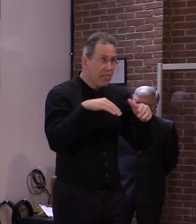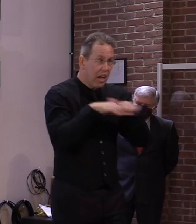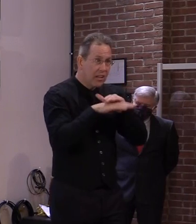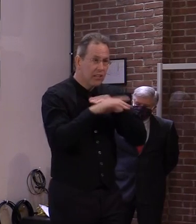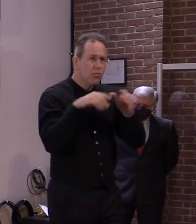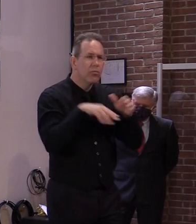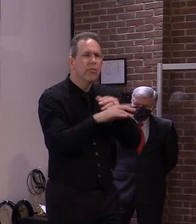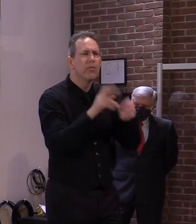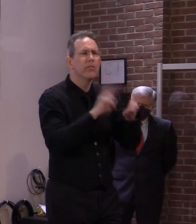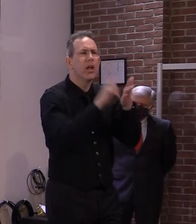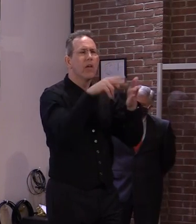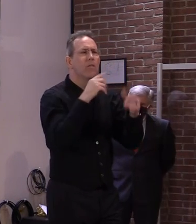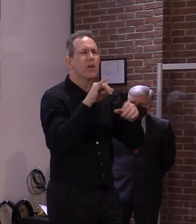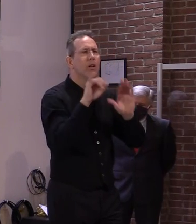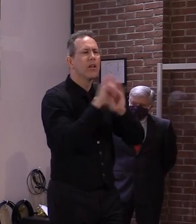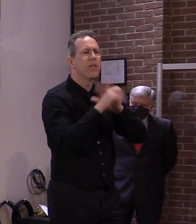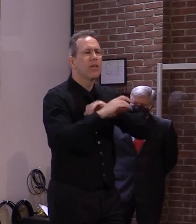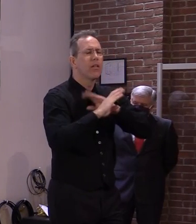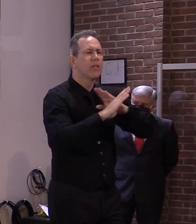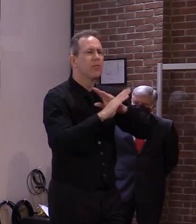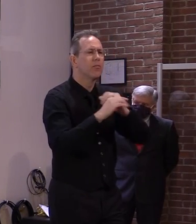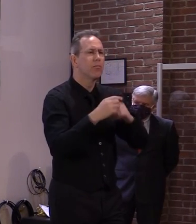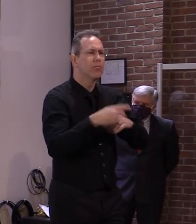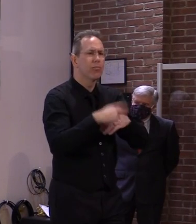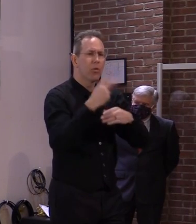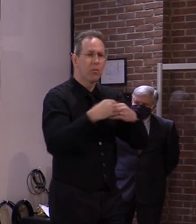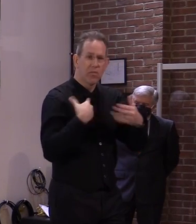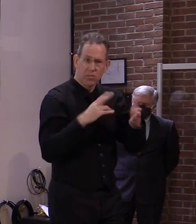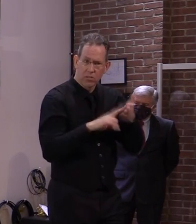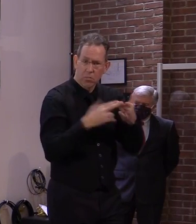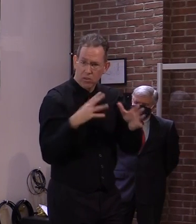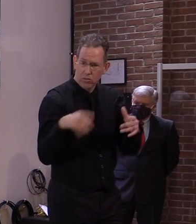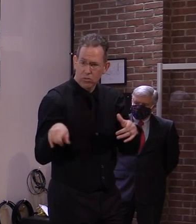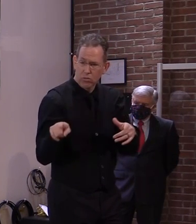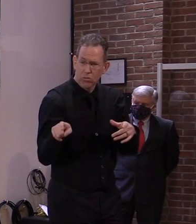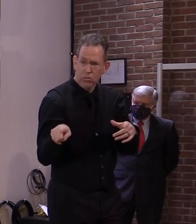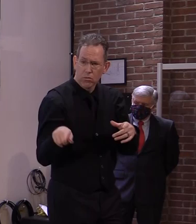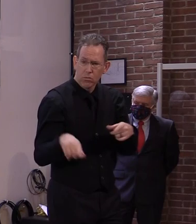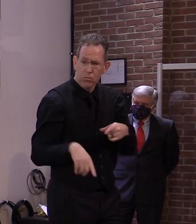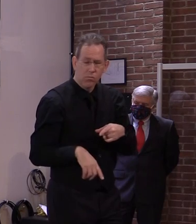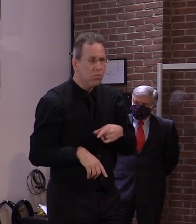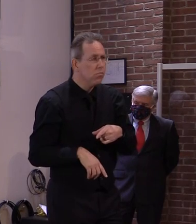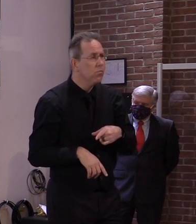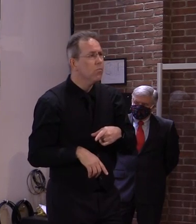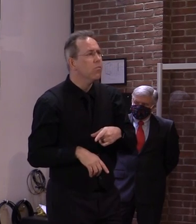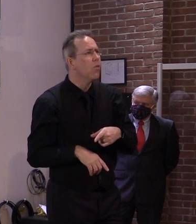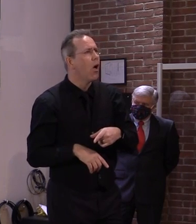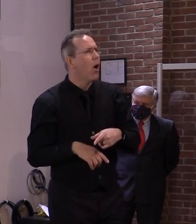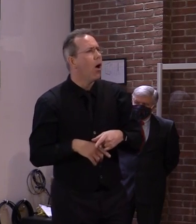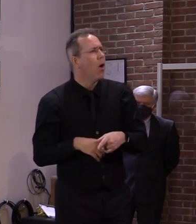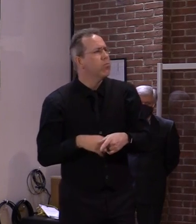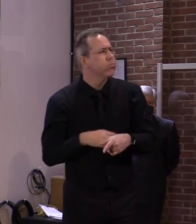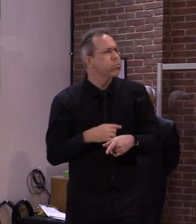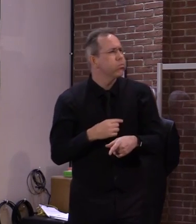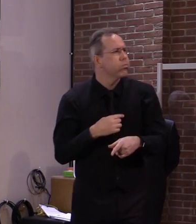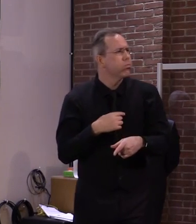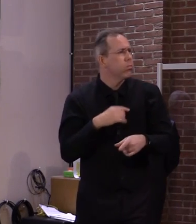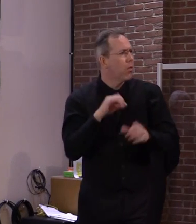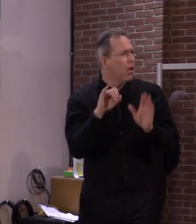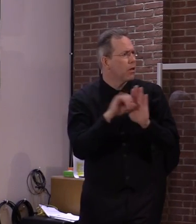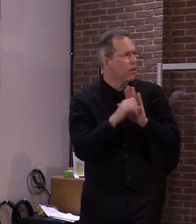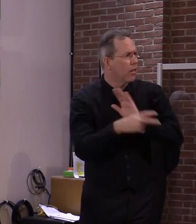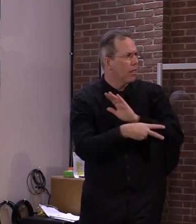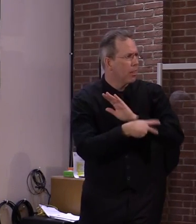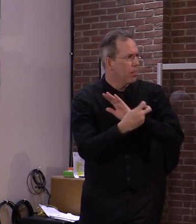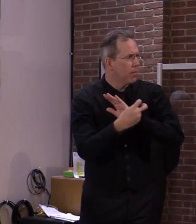Let me start at the end there. I'm not aware of anybody signing up yet. That being said, I believe people